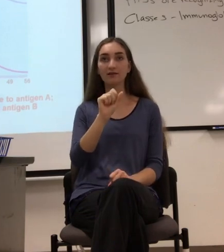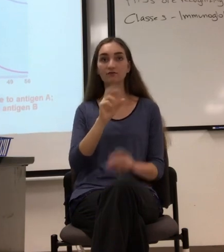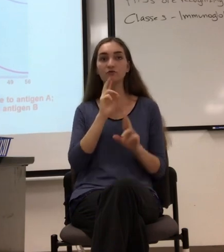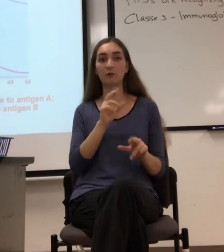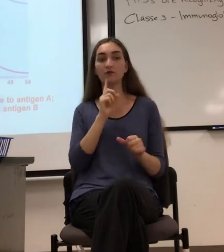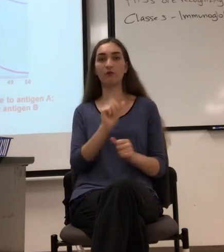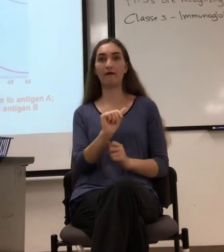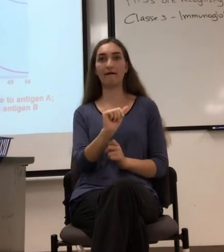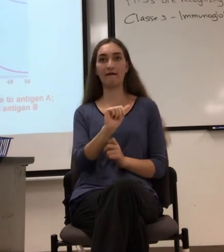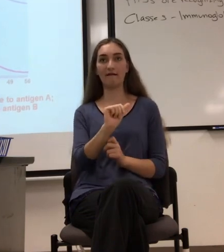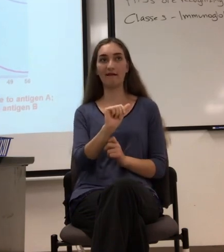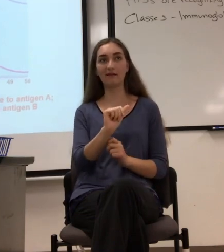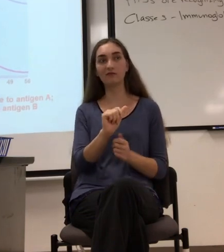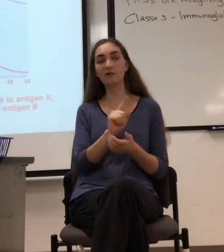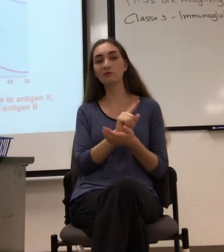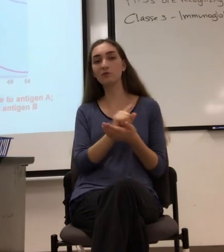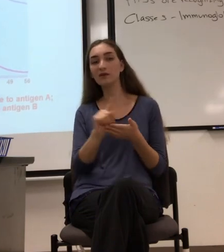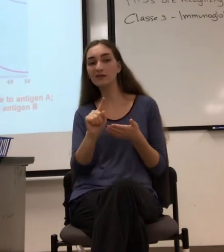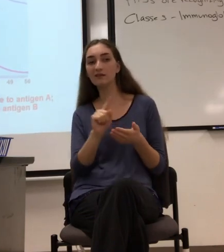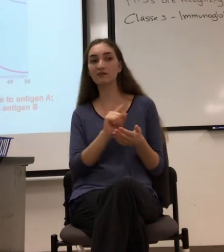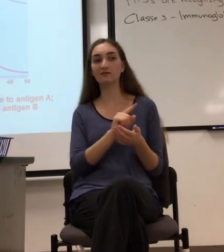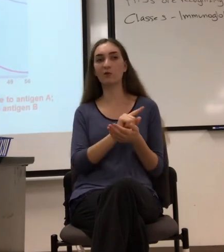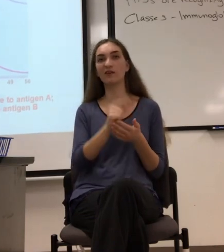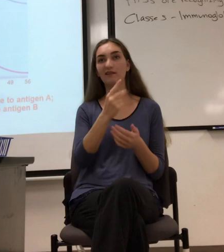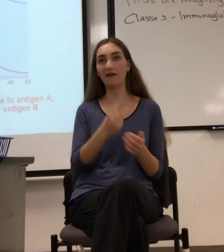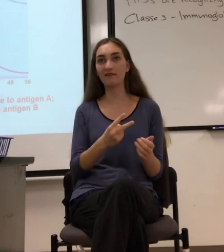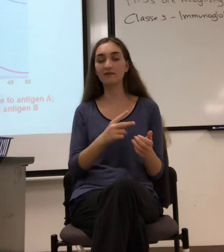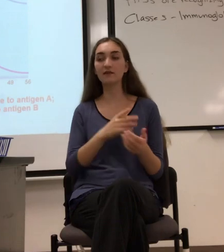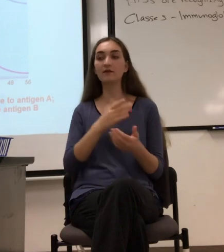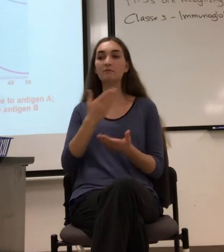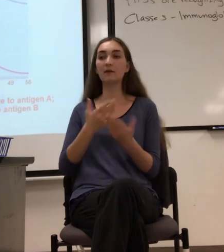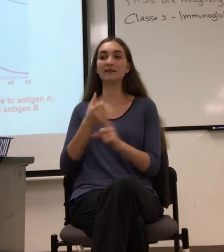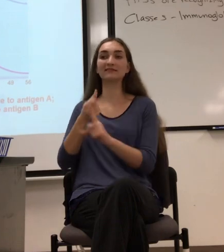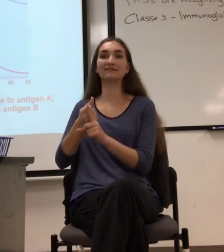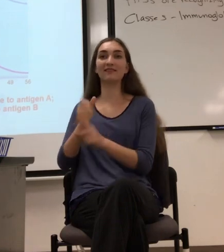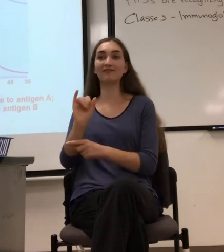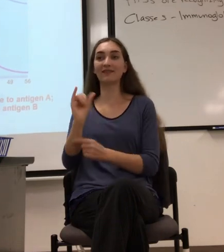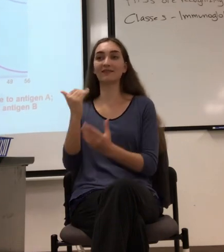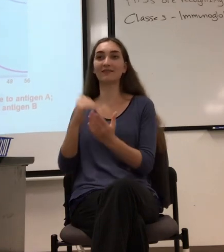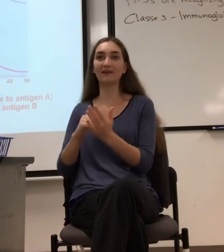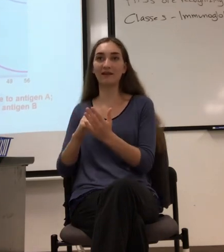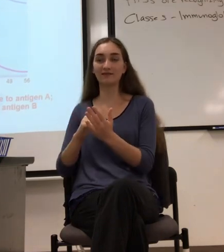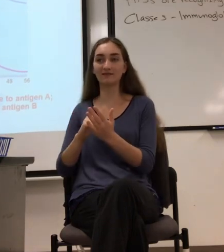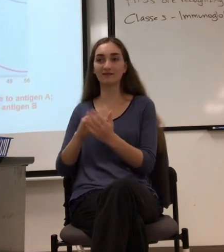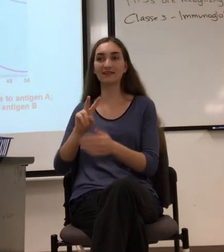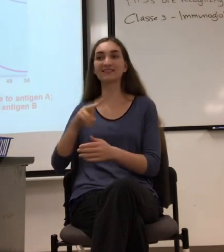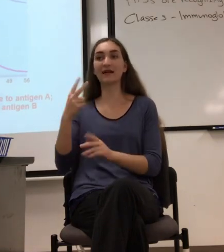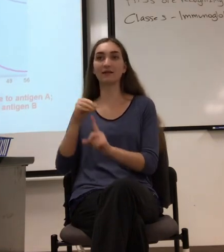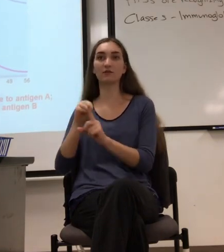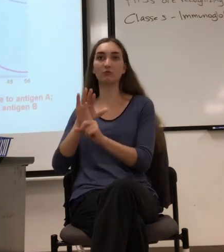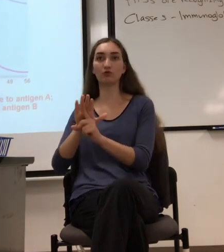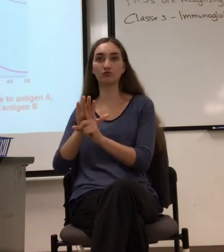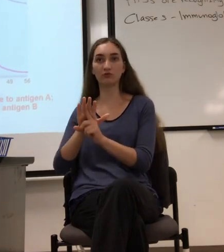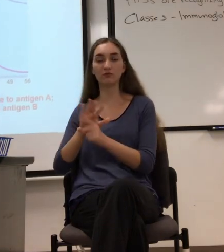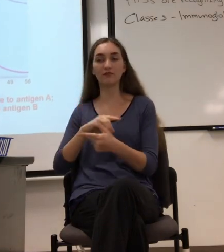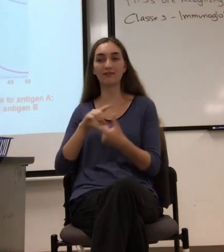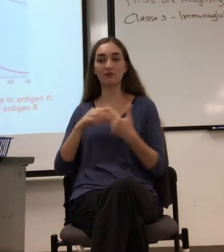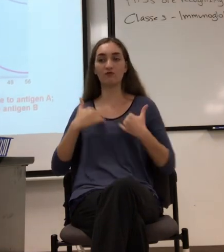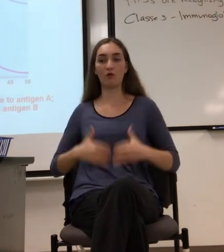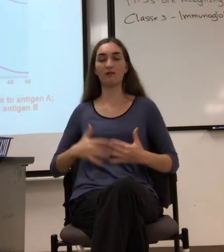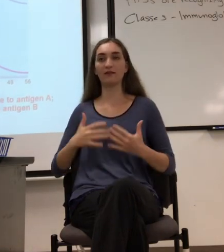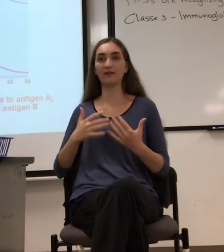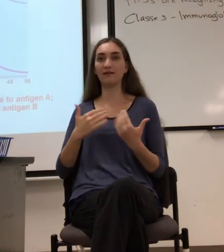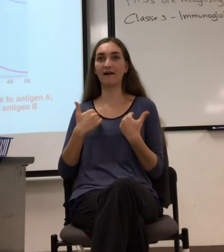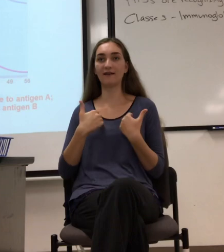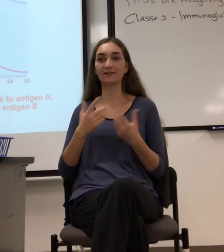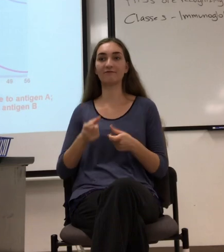week and a half, you get better. But maybe you get infected again, second exposure, right? And then faster, stronger response. Now, if you